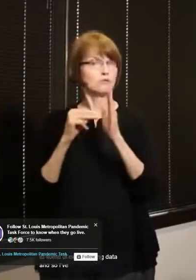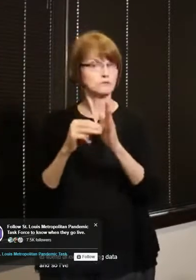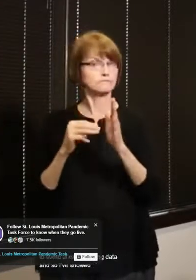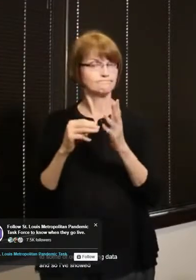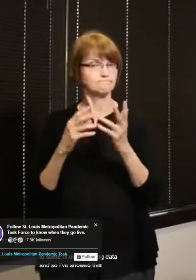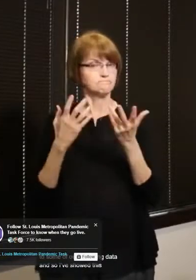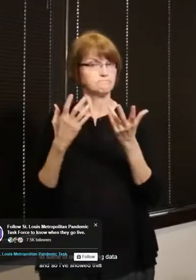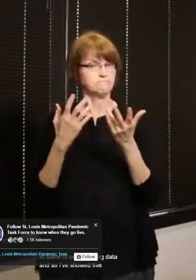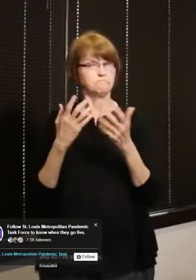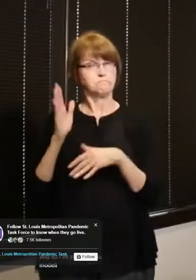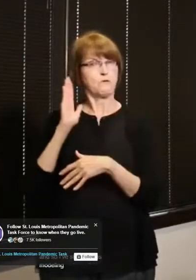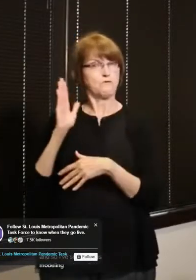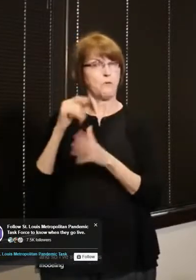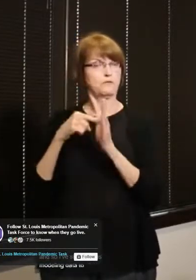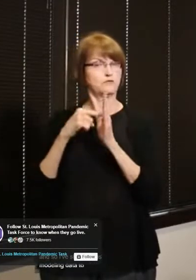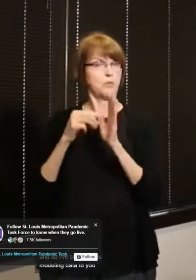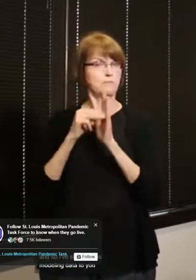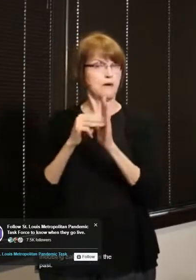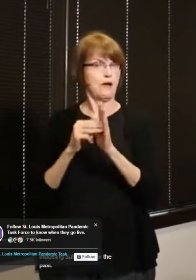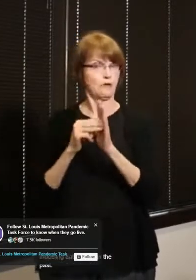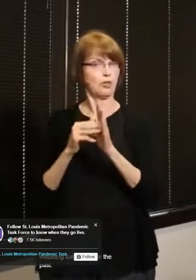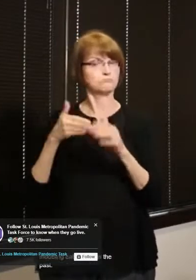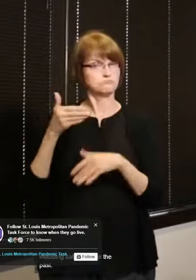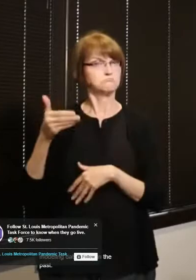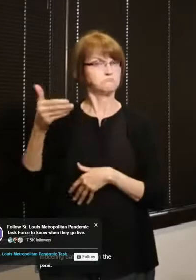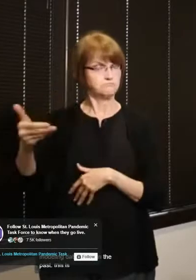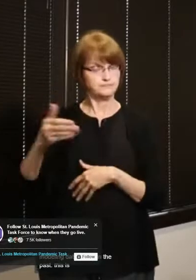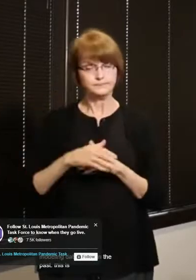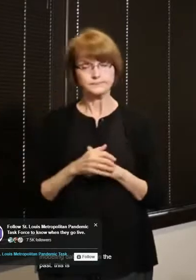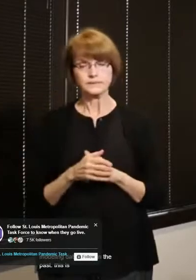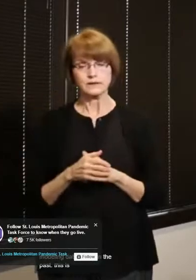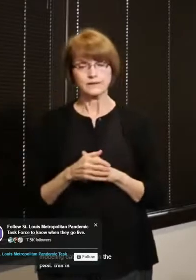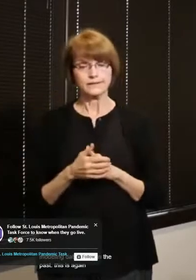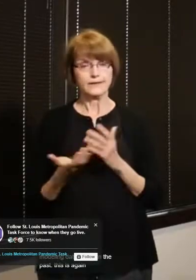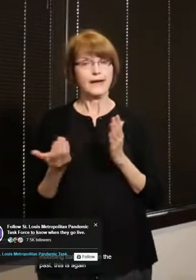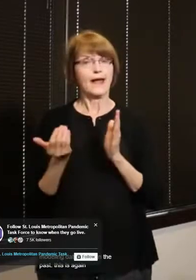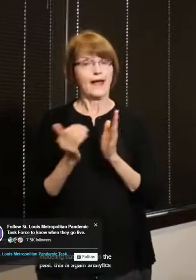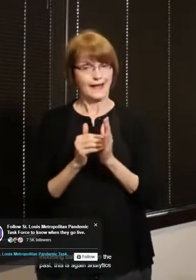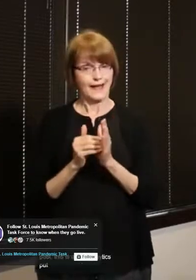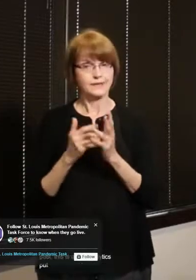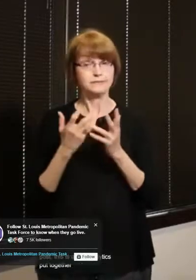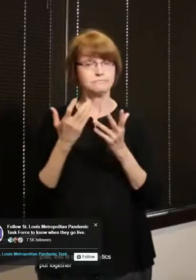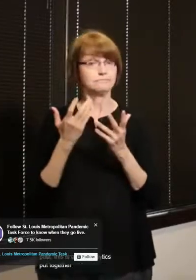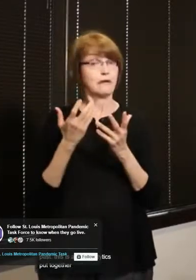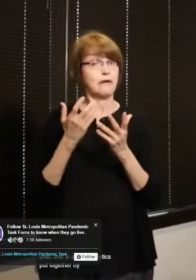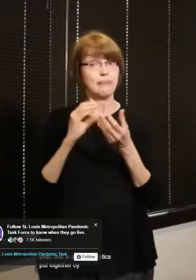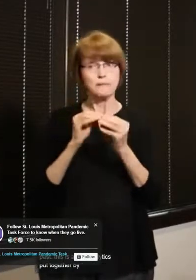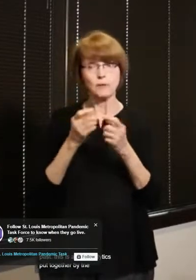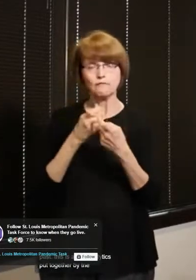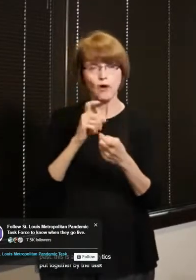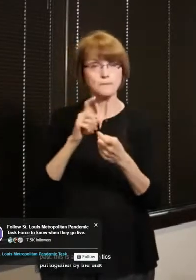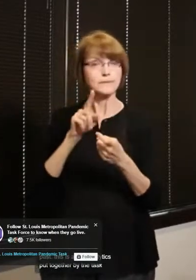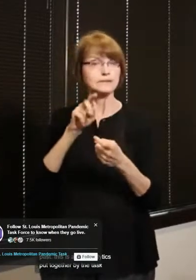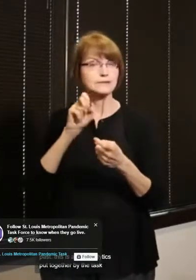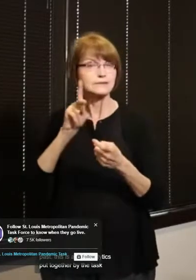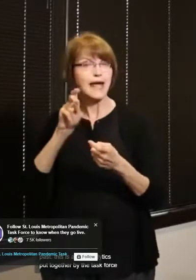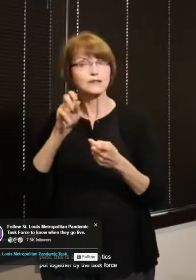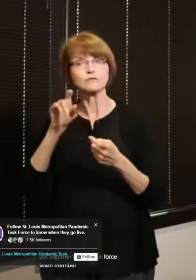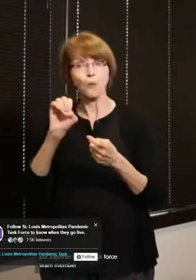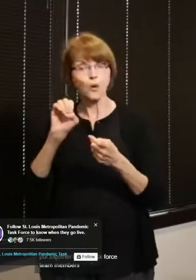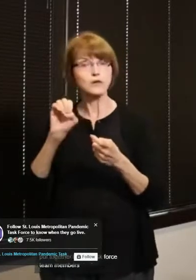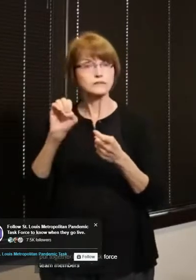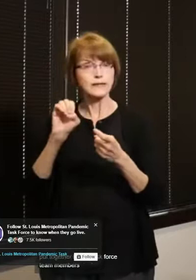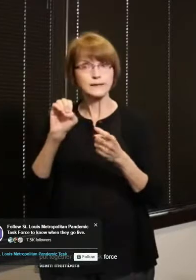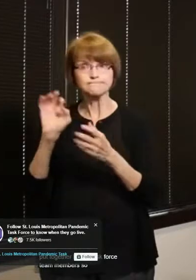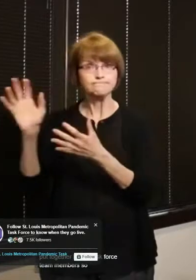this modeling data to you in the past. This is, again, analytics put together by the task force team members,